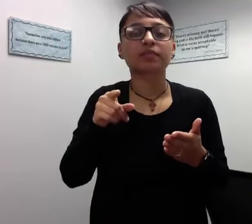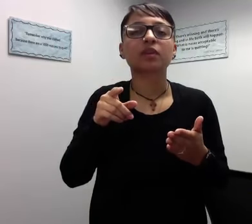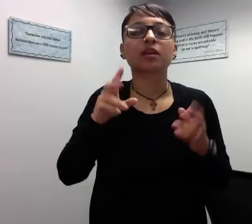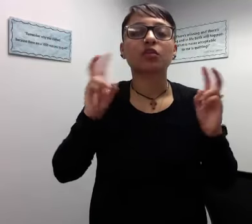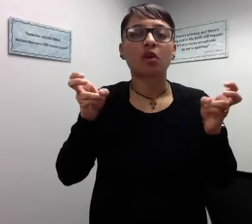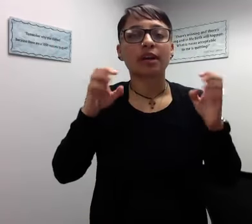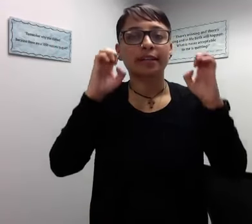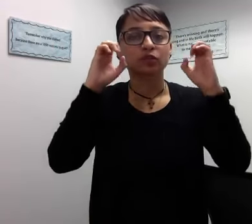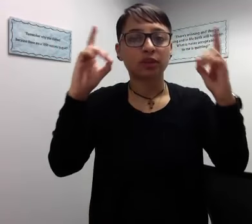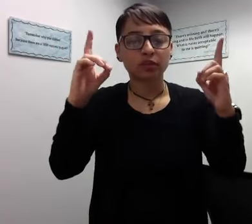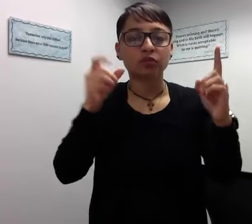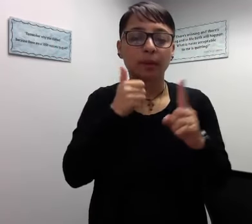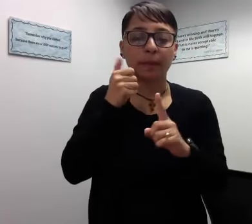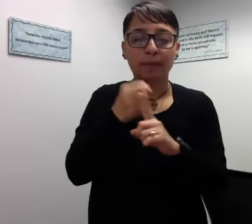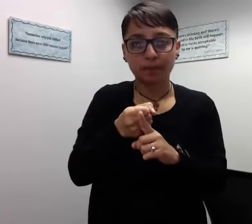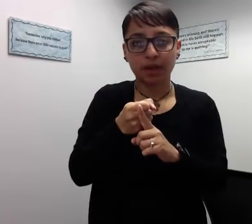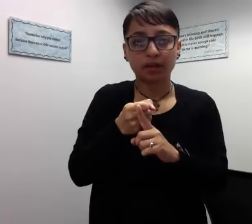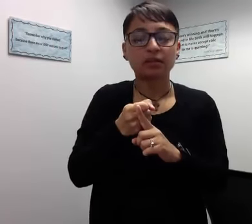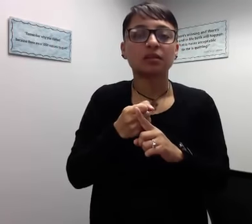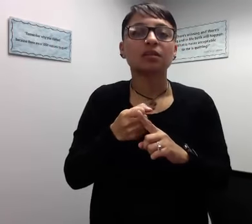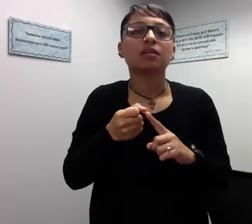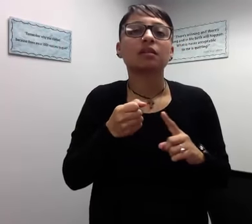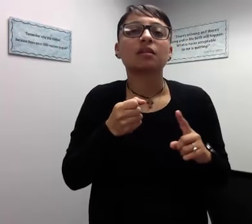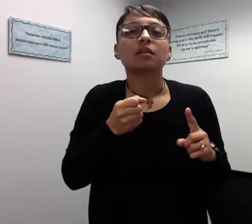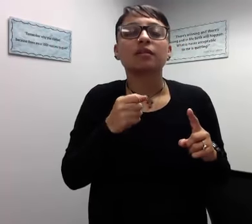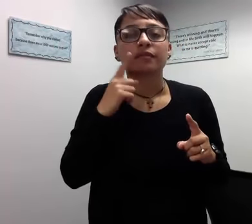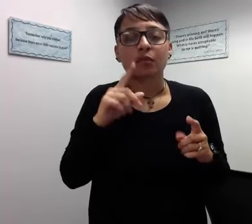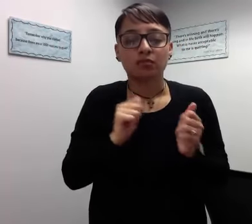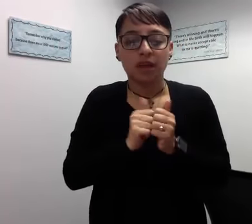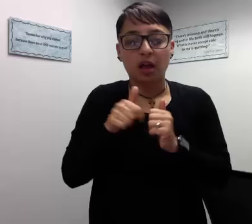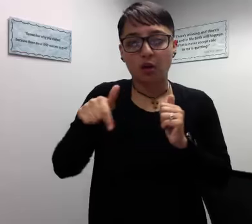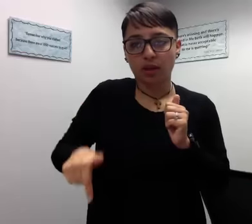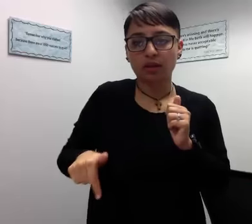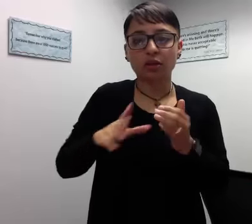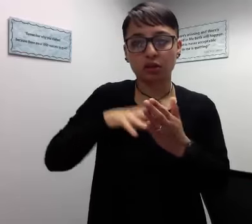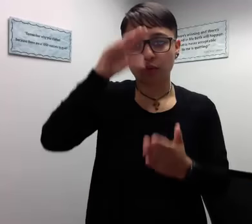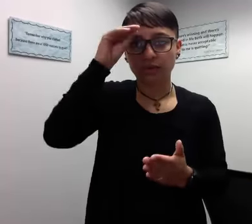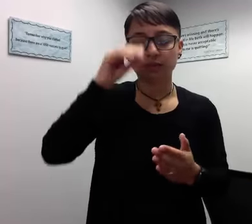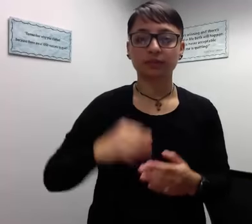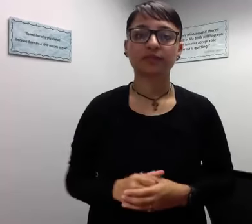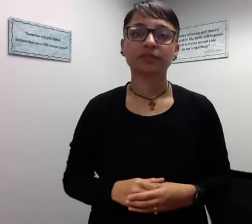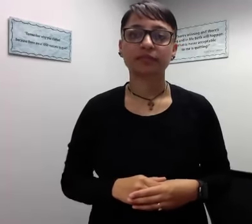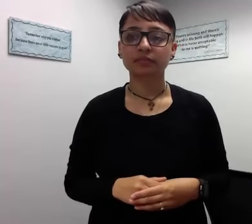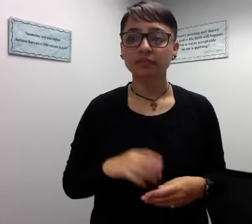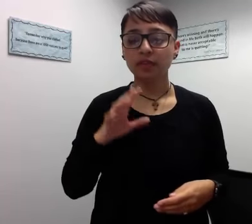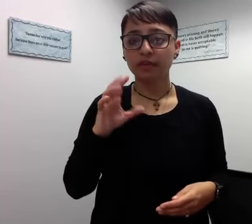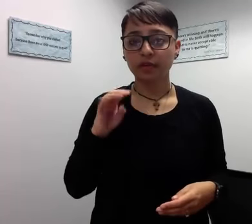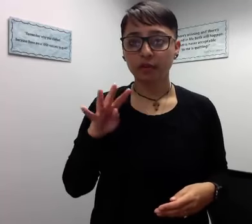impact in the classroom for how your child's learning. For a 504 plan, a child needs to